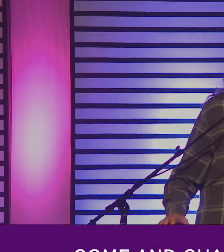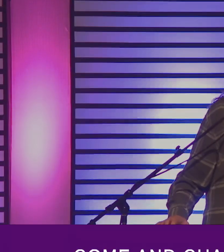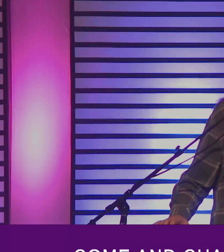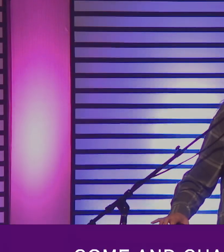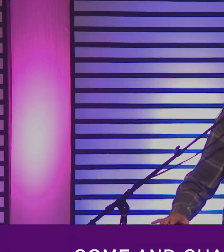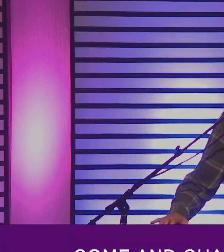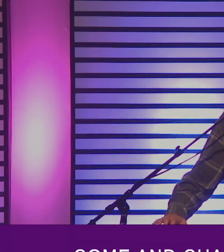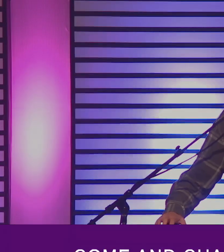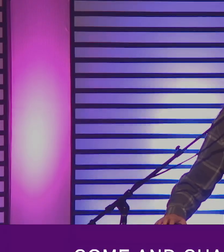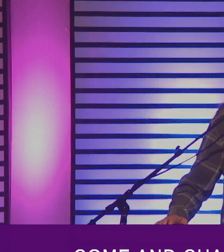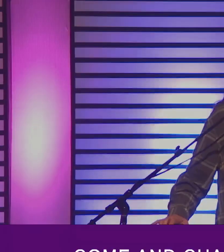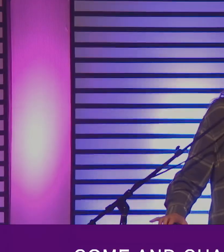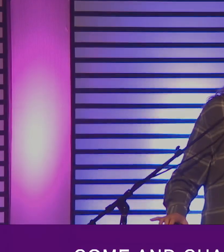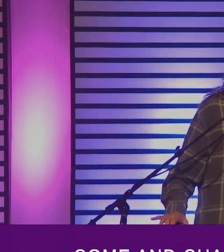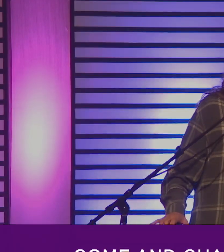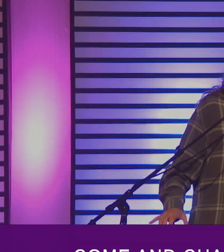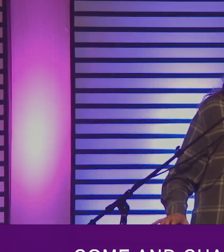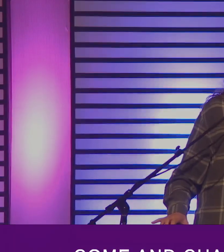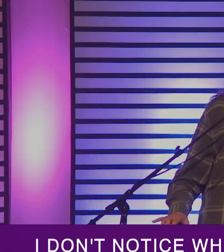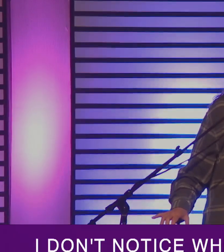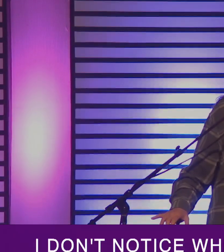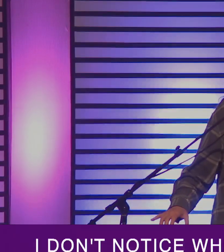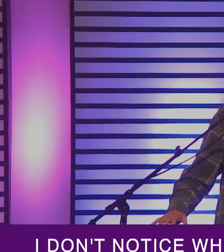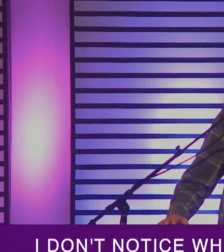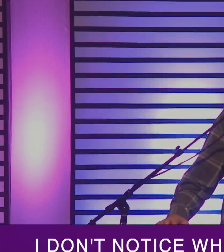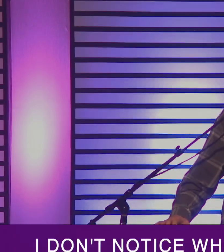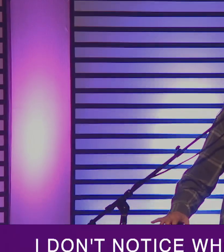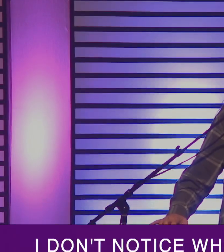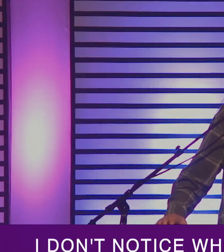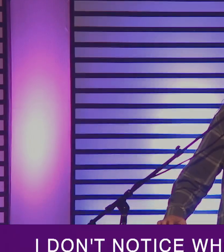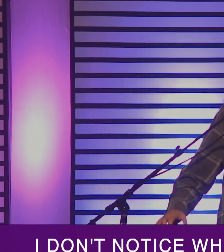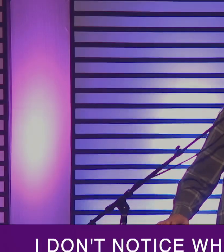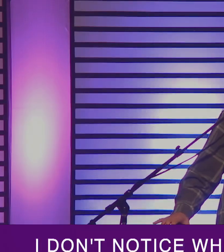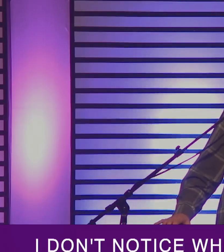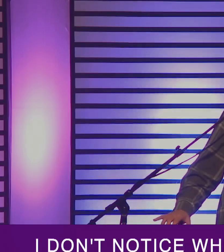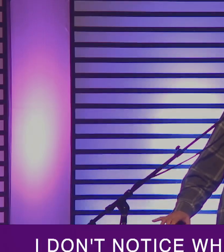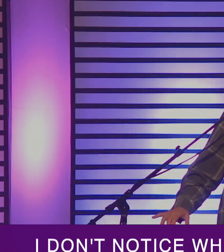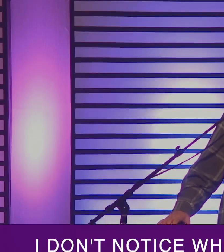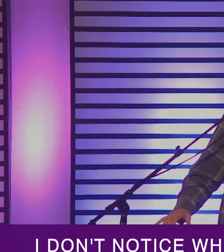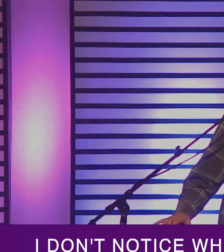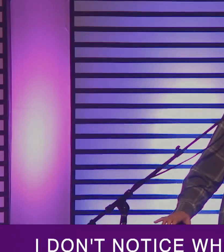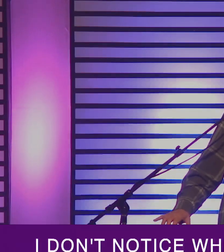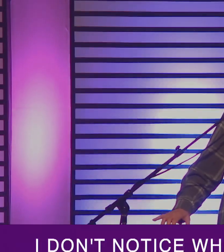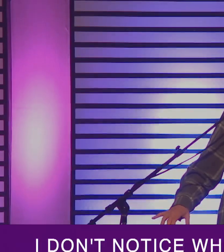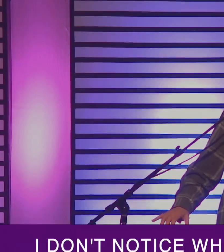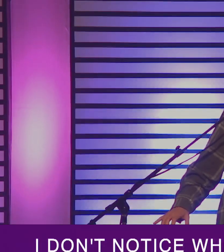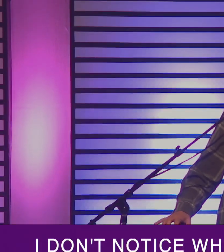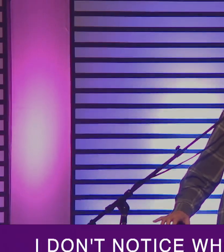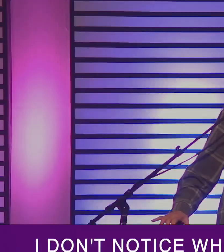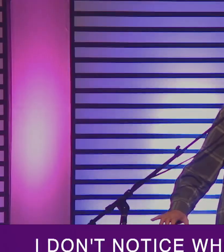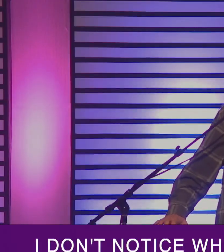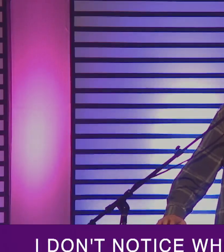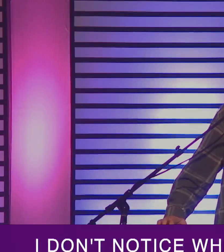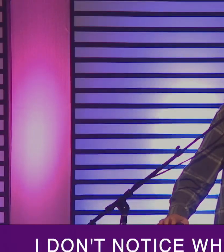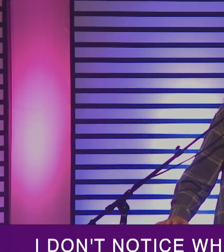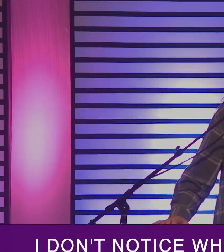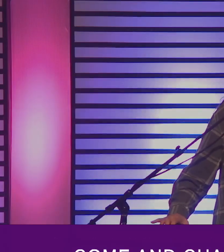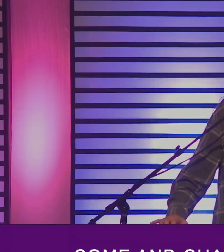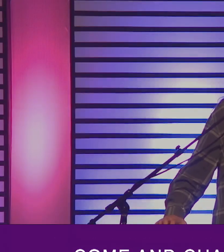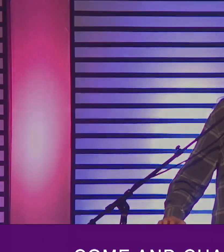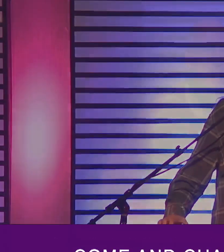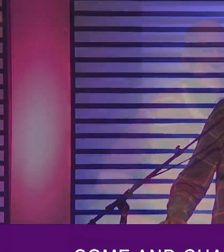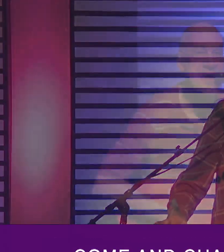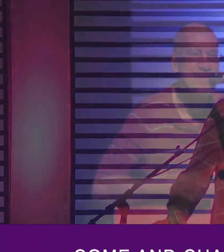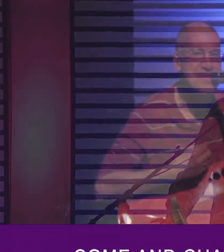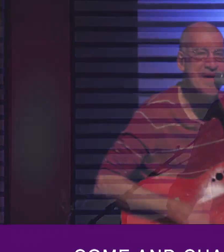So come and change my focus. I don't notice where you're going